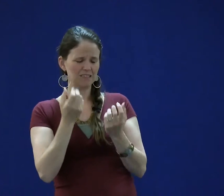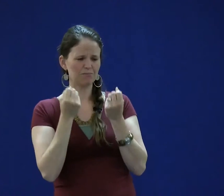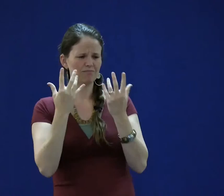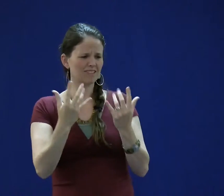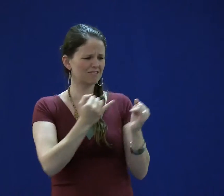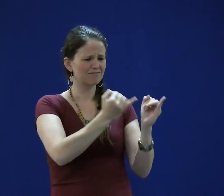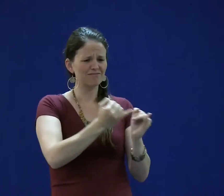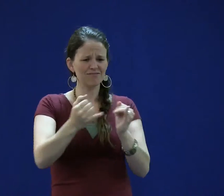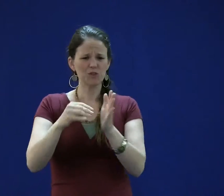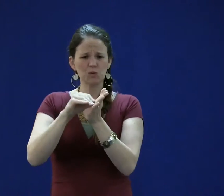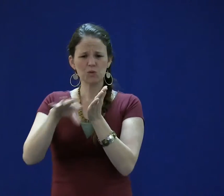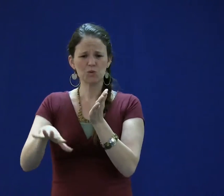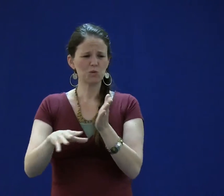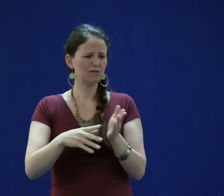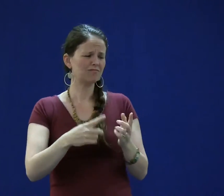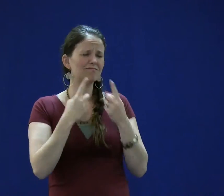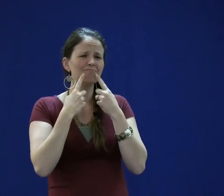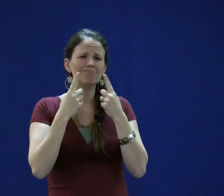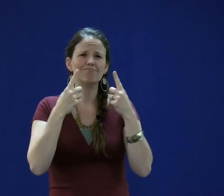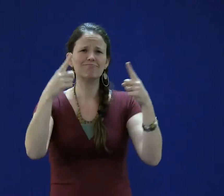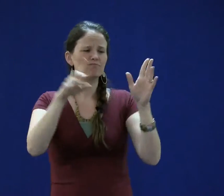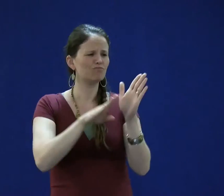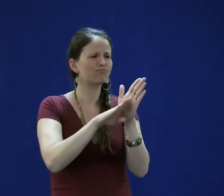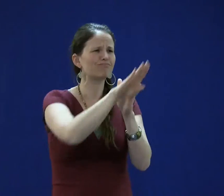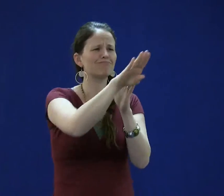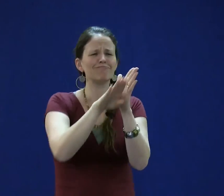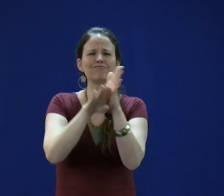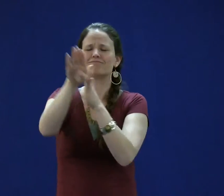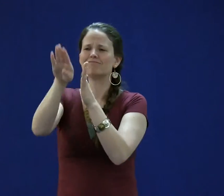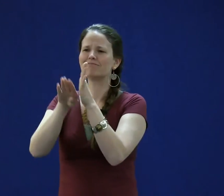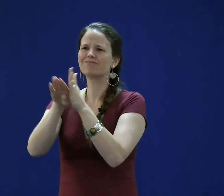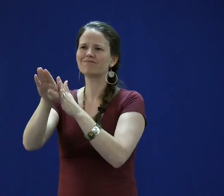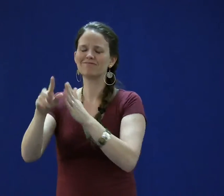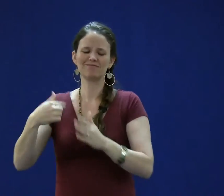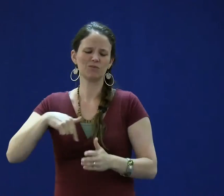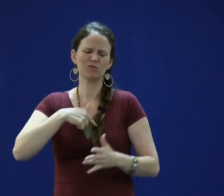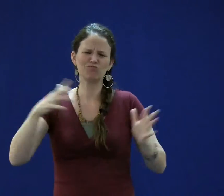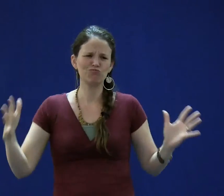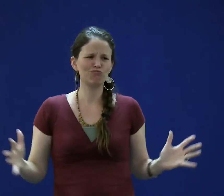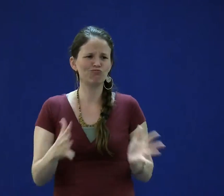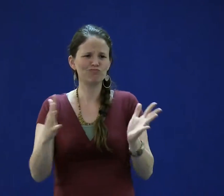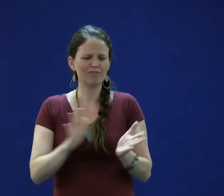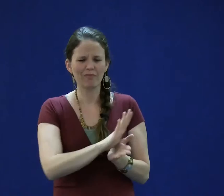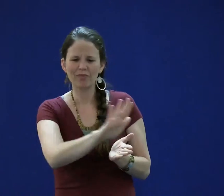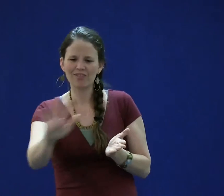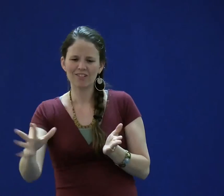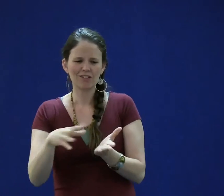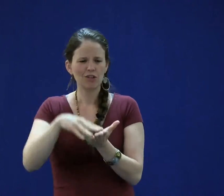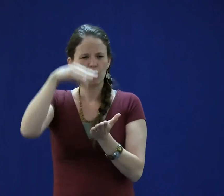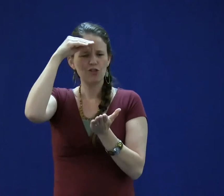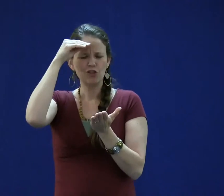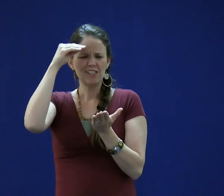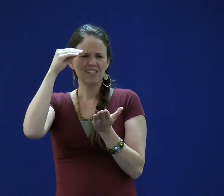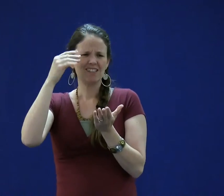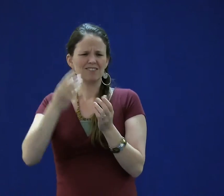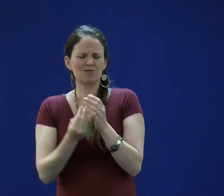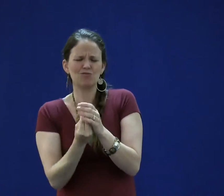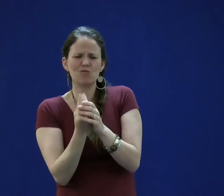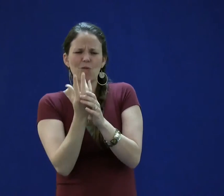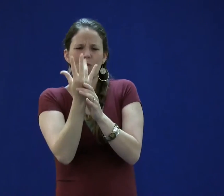This program has seen the success of many students. We foster their early learning